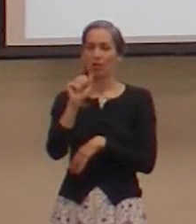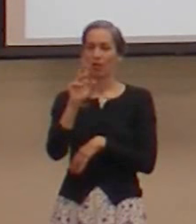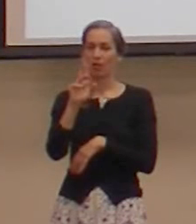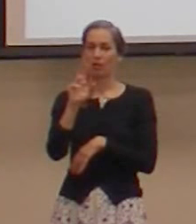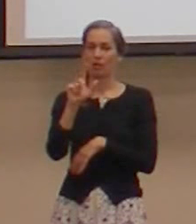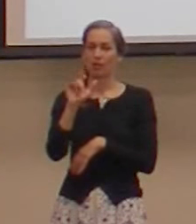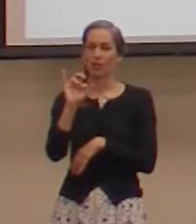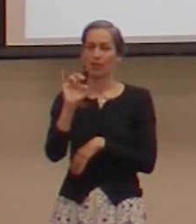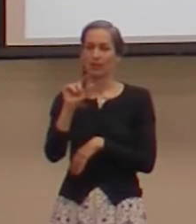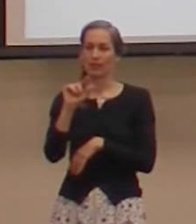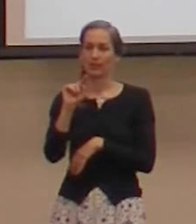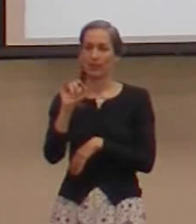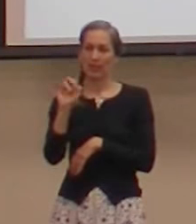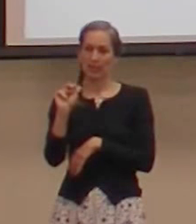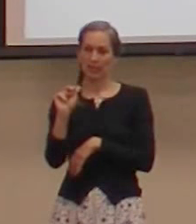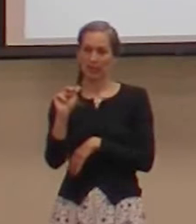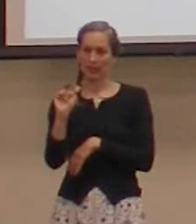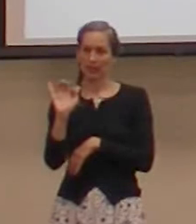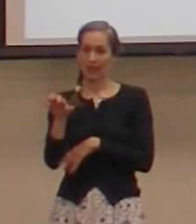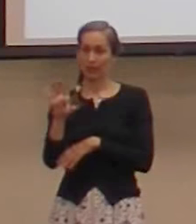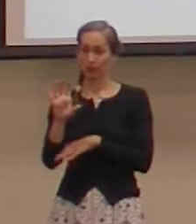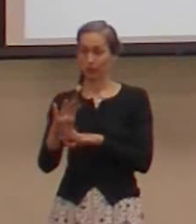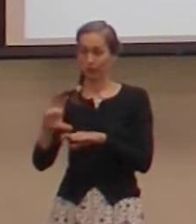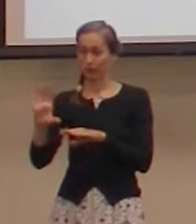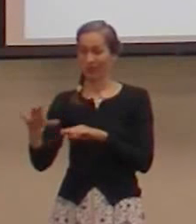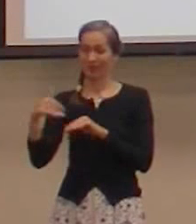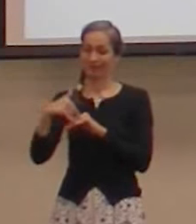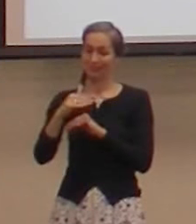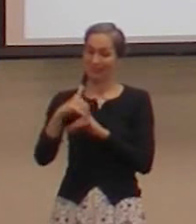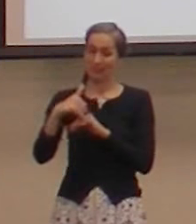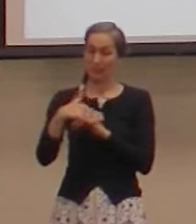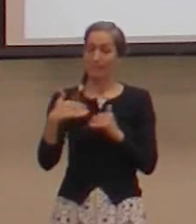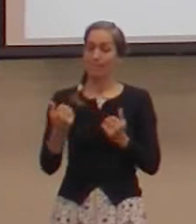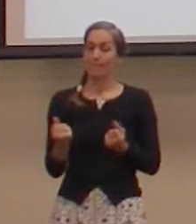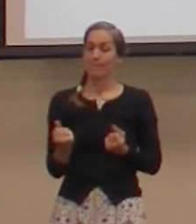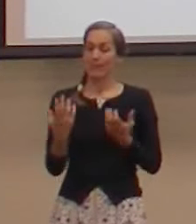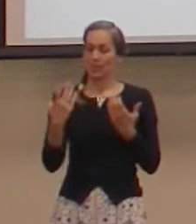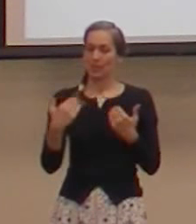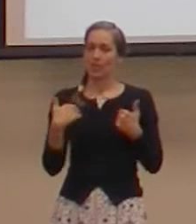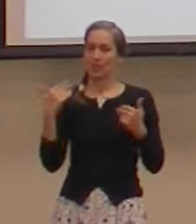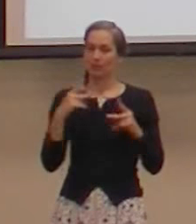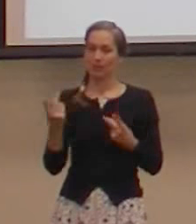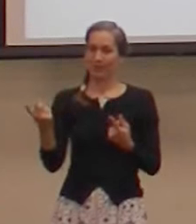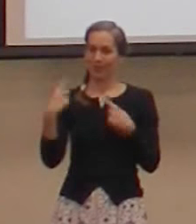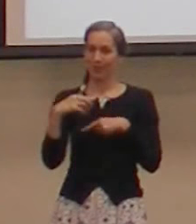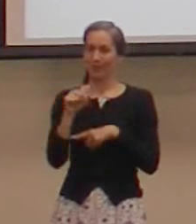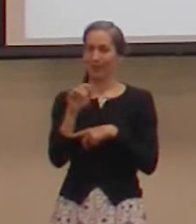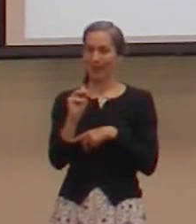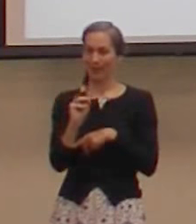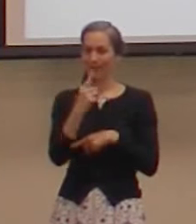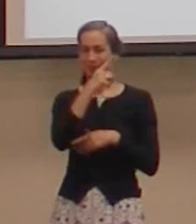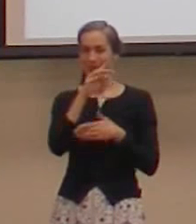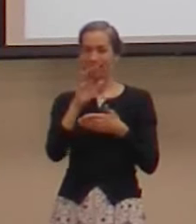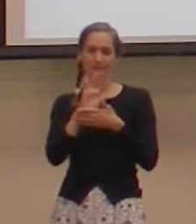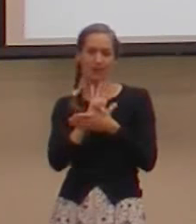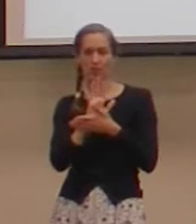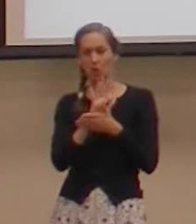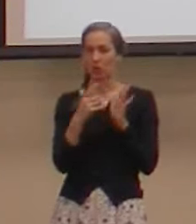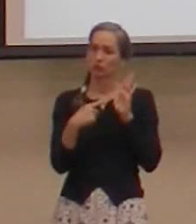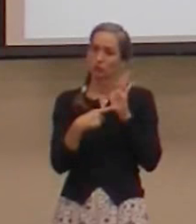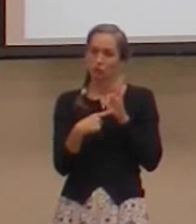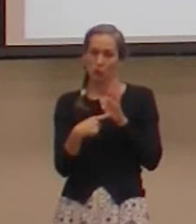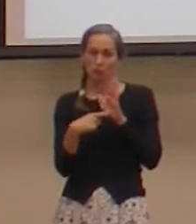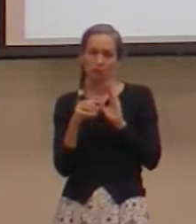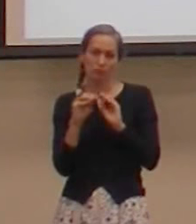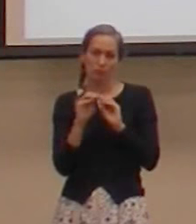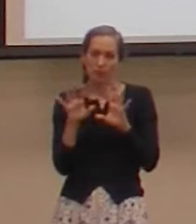Church of Christ, who incidentally have sent many young people over here to AIM over the years. But we believe this video speaks very